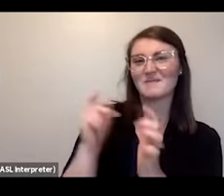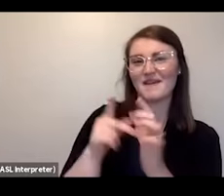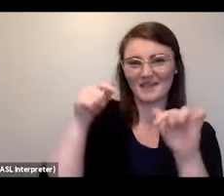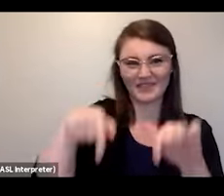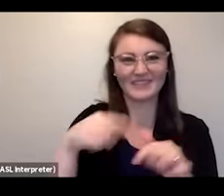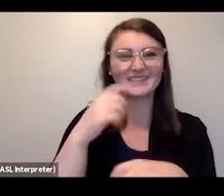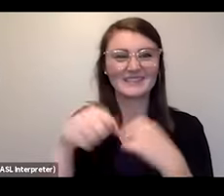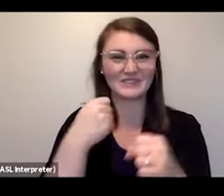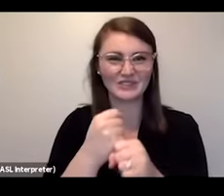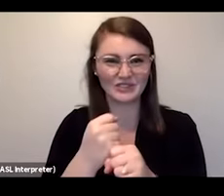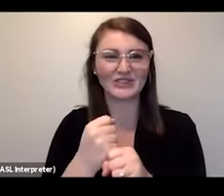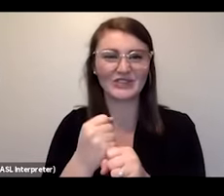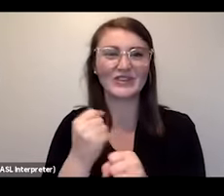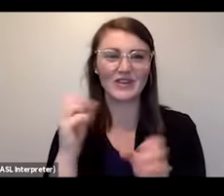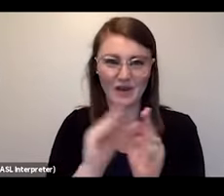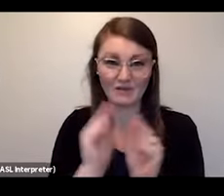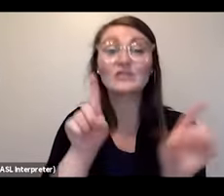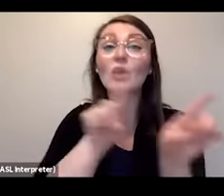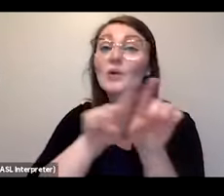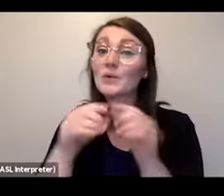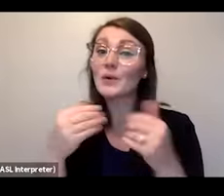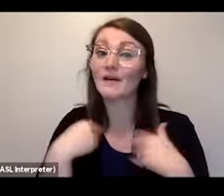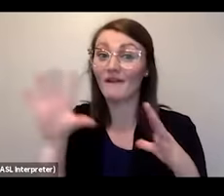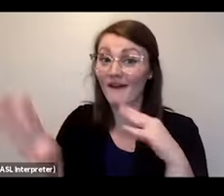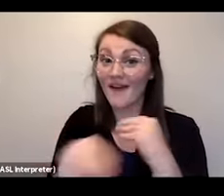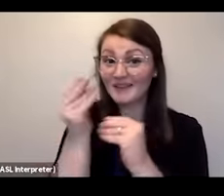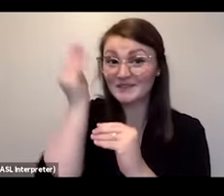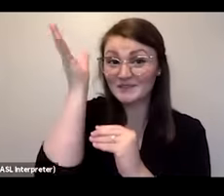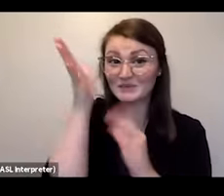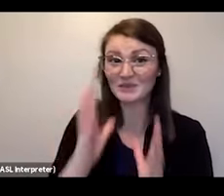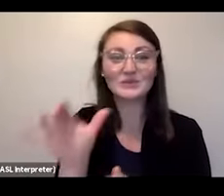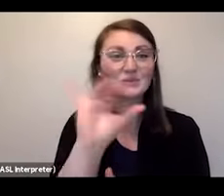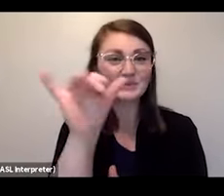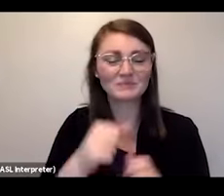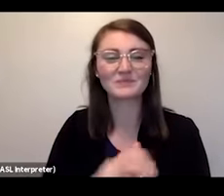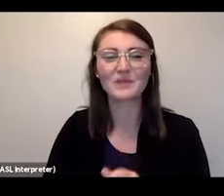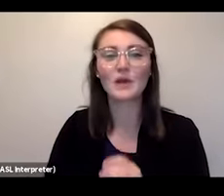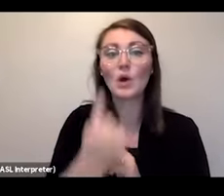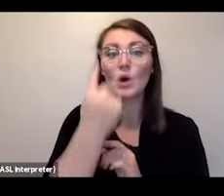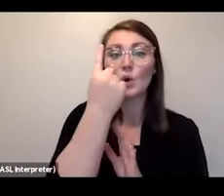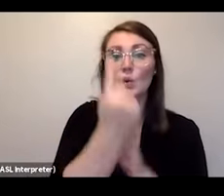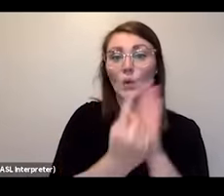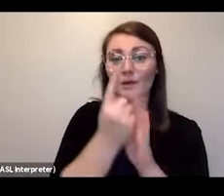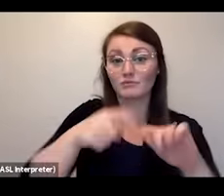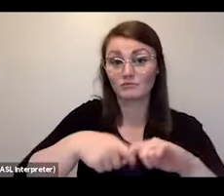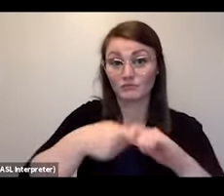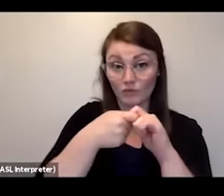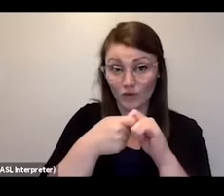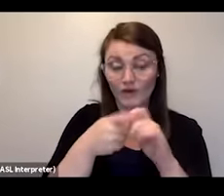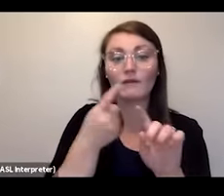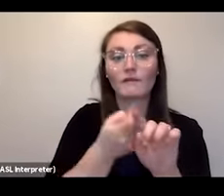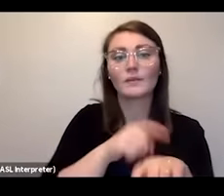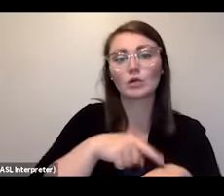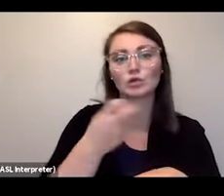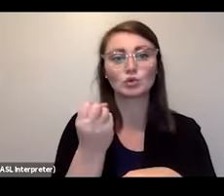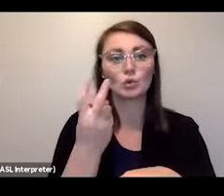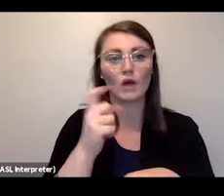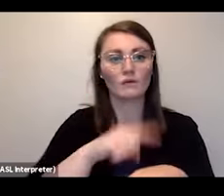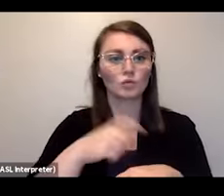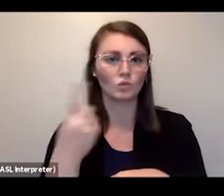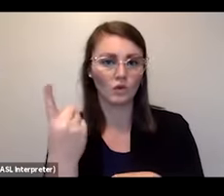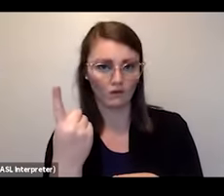2020 speakers who are new to the SciAccess stage. We will have a 1-hour break for lunch from 12 p.m. to 1 p.m. Eastern